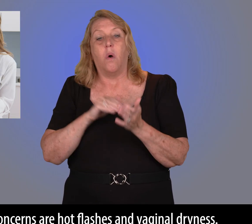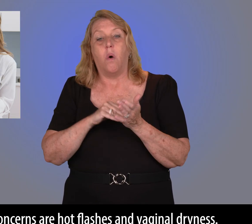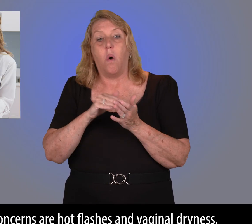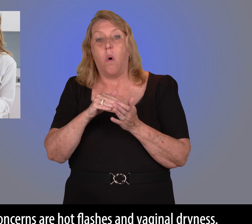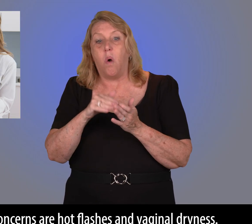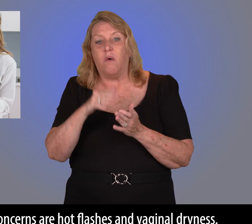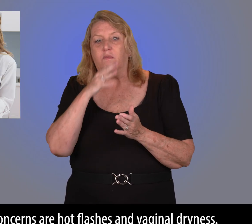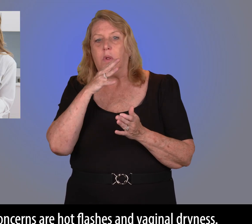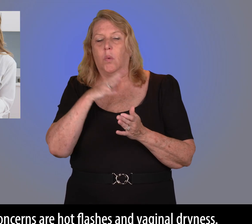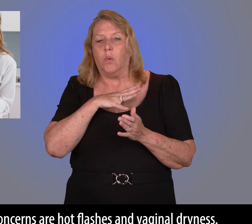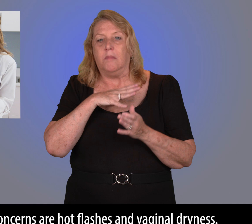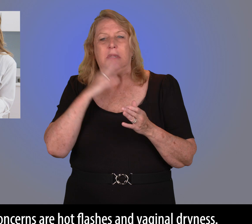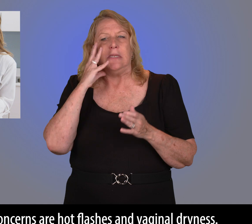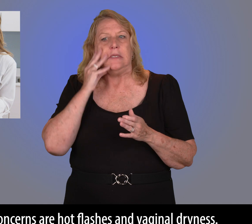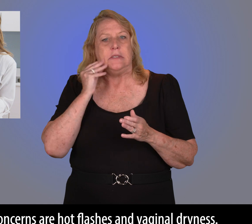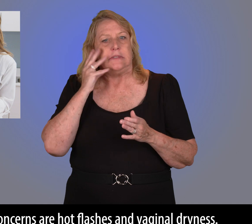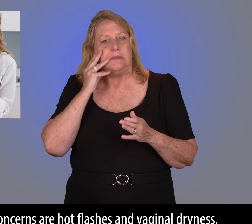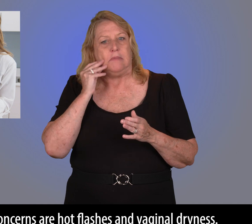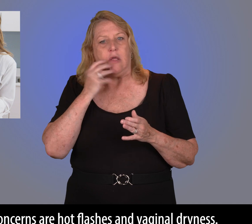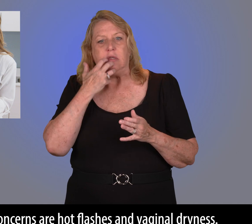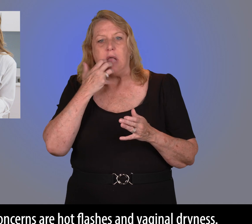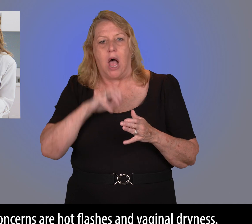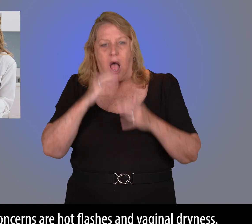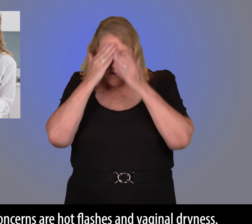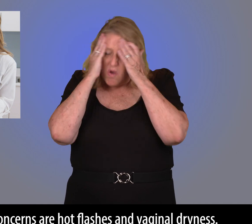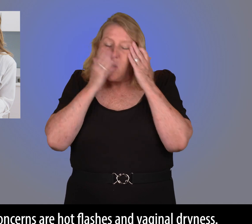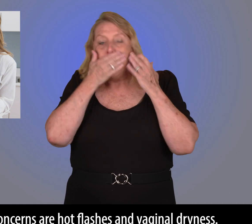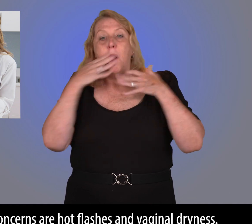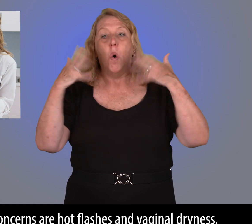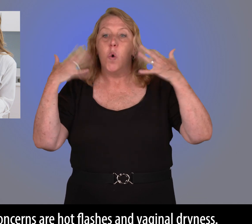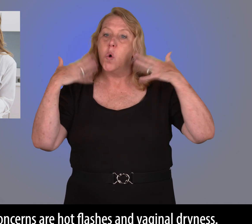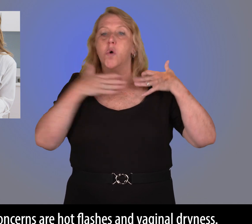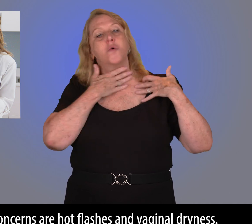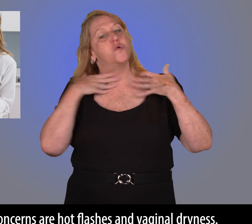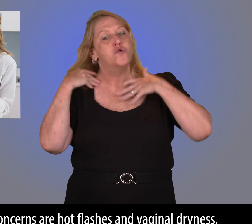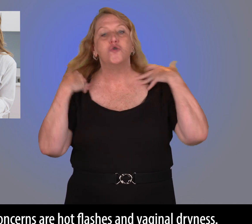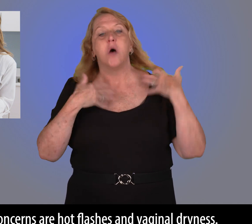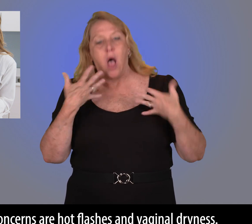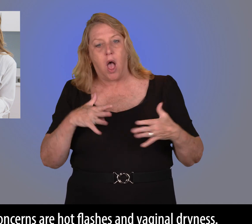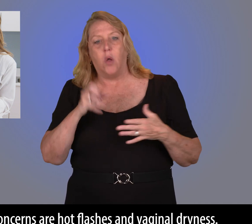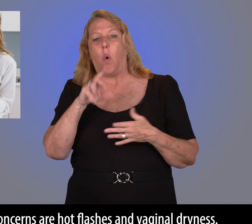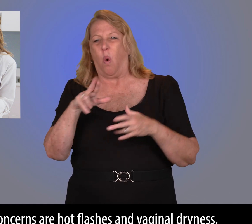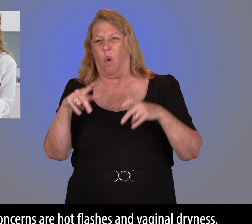Commonly discussed concerns are hot flashes and vaginal dryness.